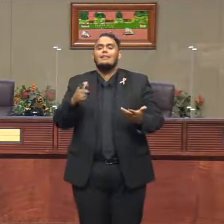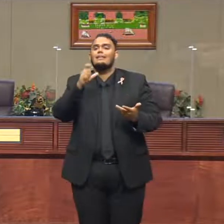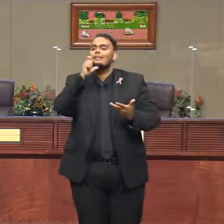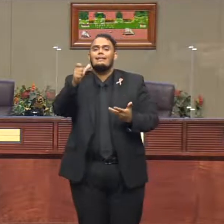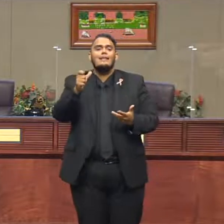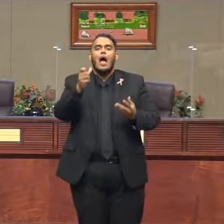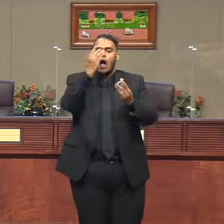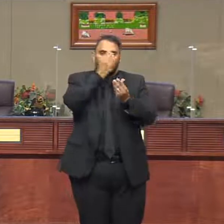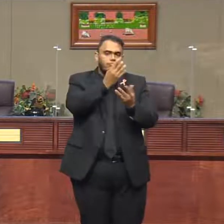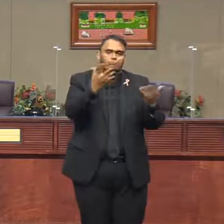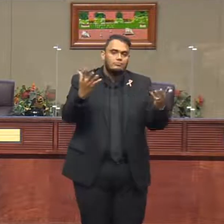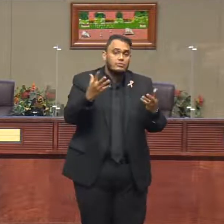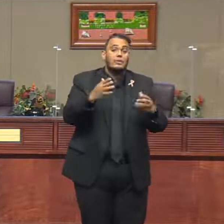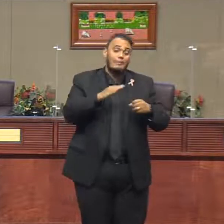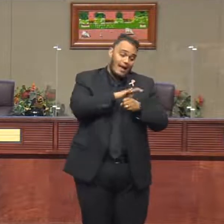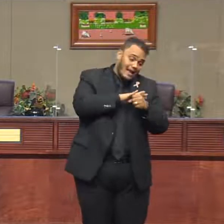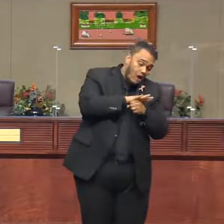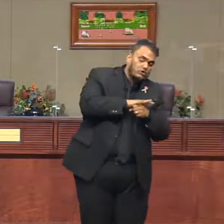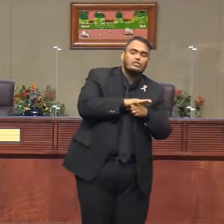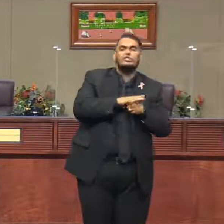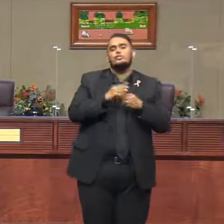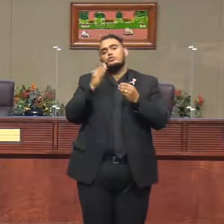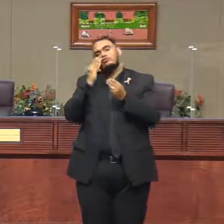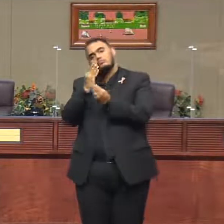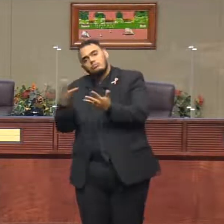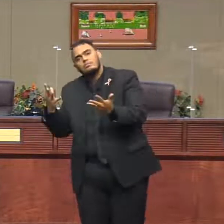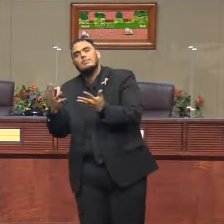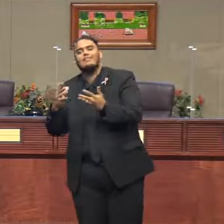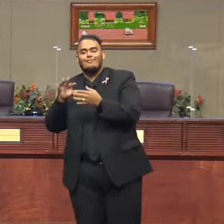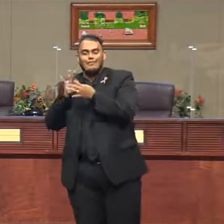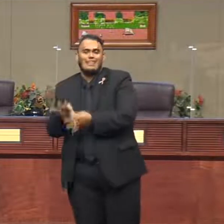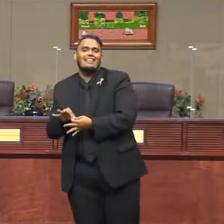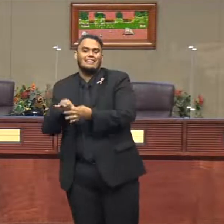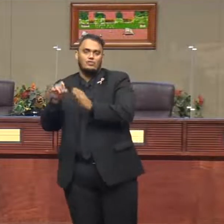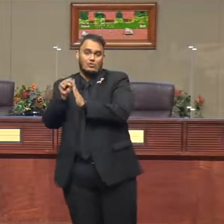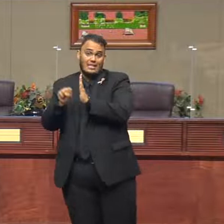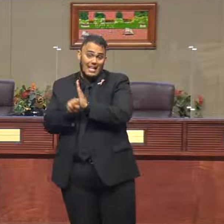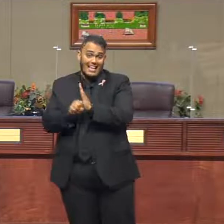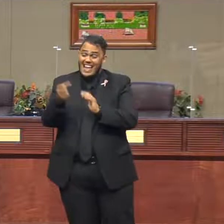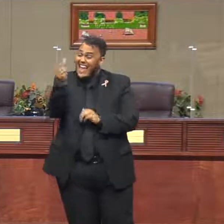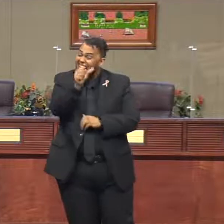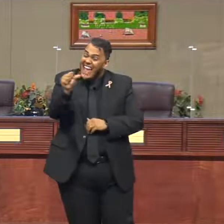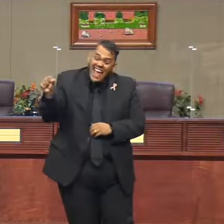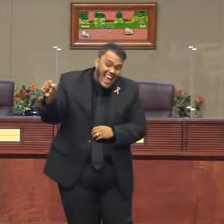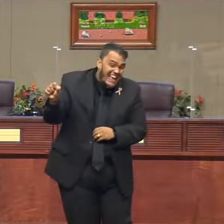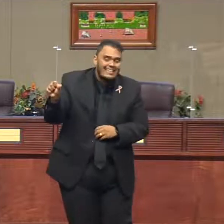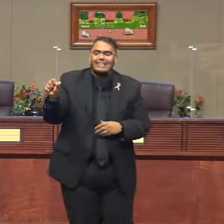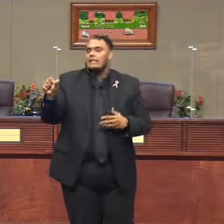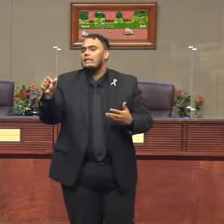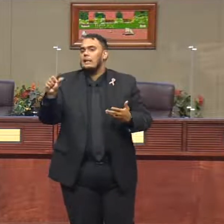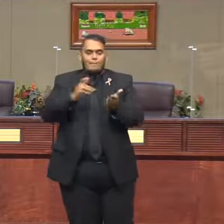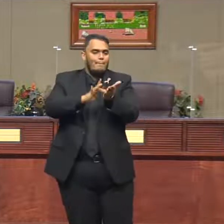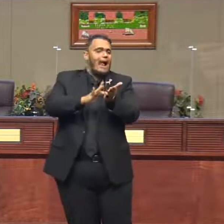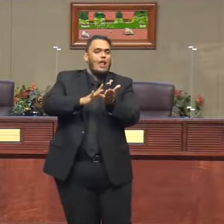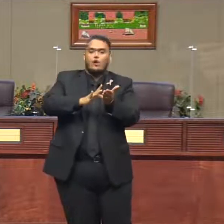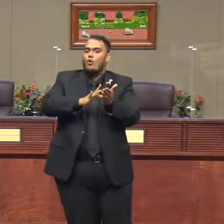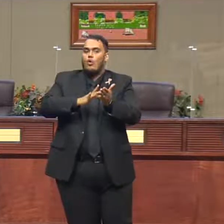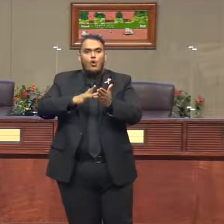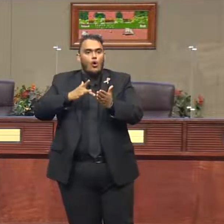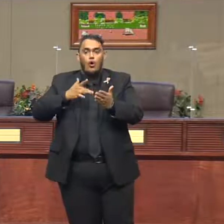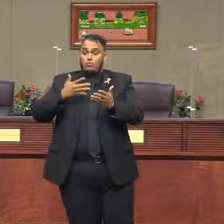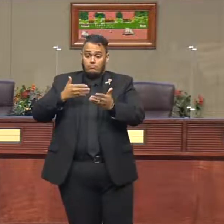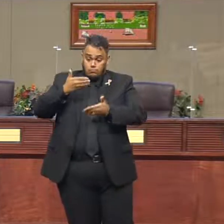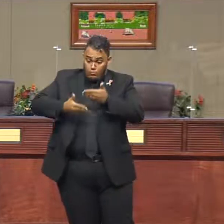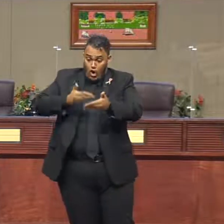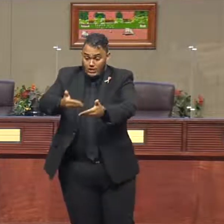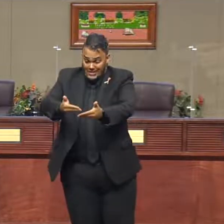by state. Listen, any side effect to any medical procedure is always a concern. You don't want that to happen, but it